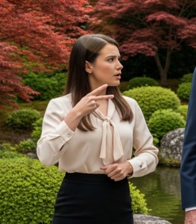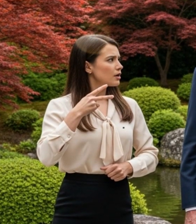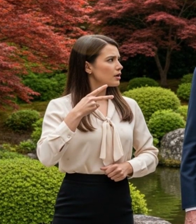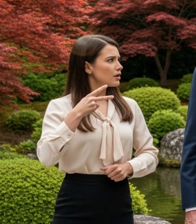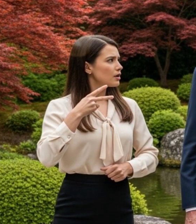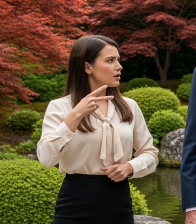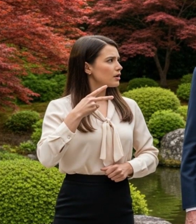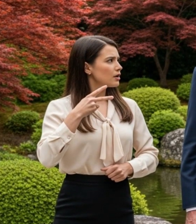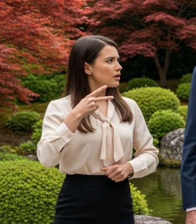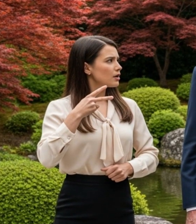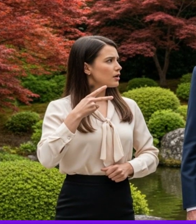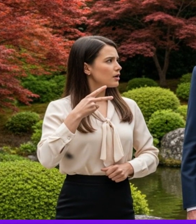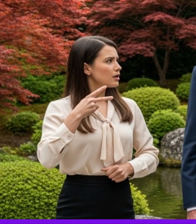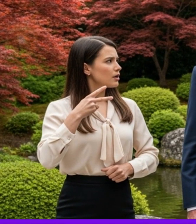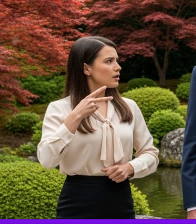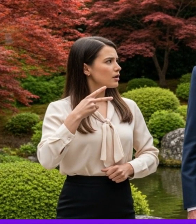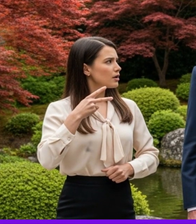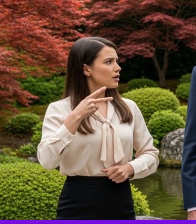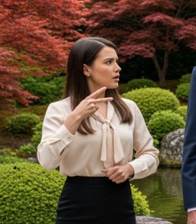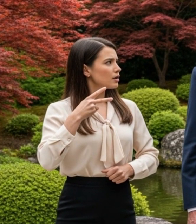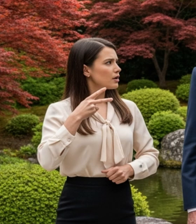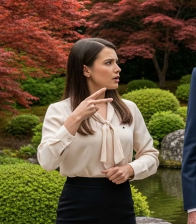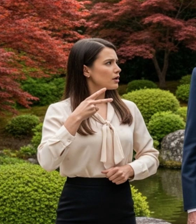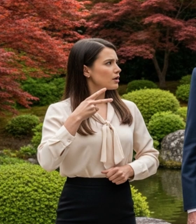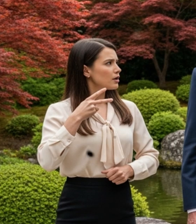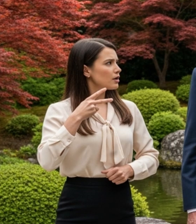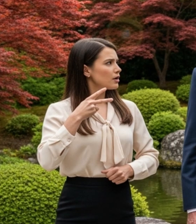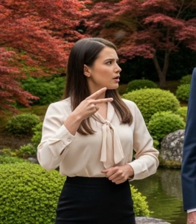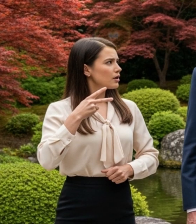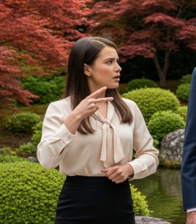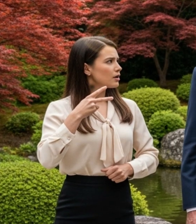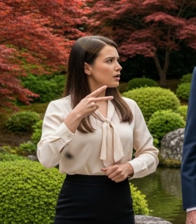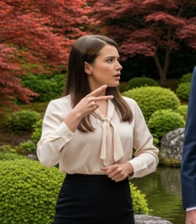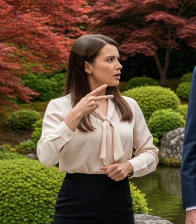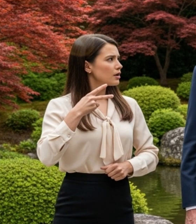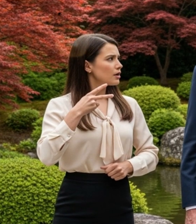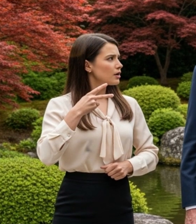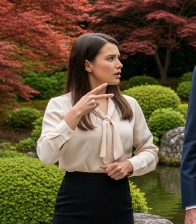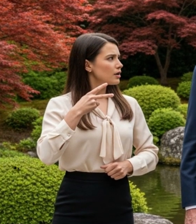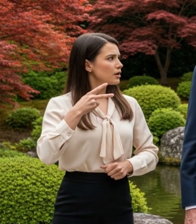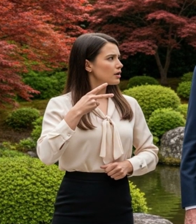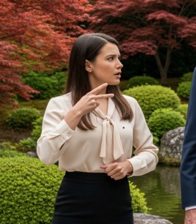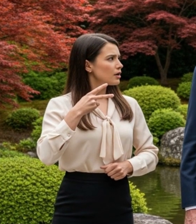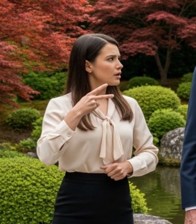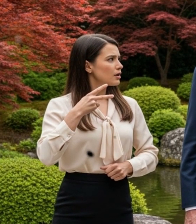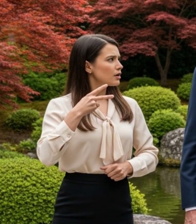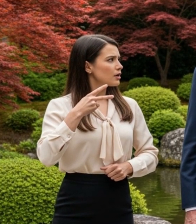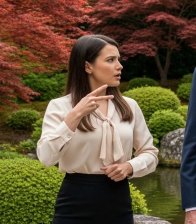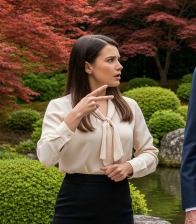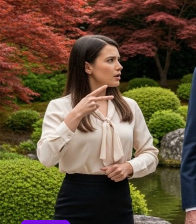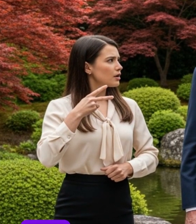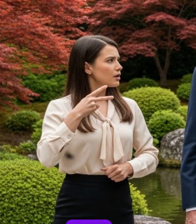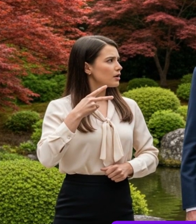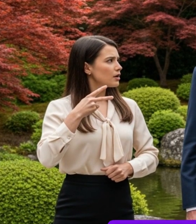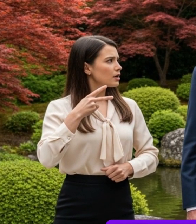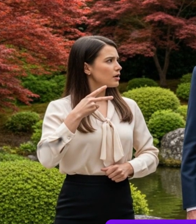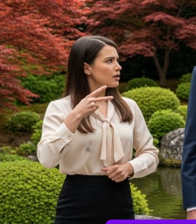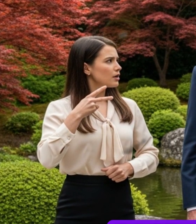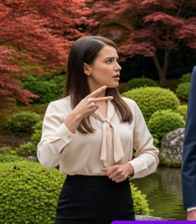said aloud, simultaneously signing for Julian's benefit. My name is Elora Vance. I'm an interpreter, and